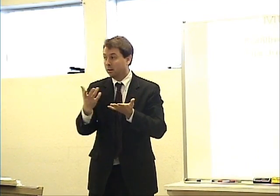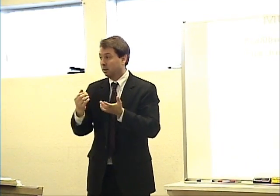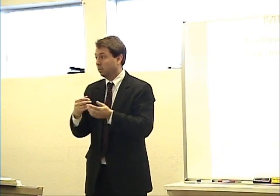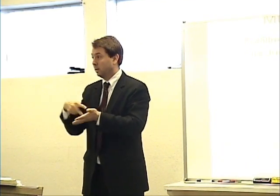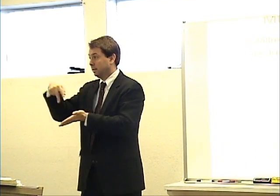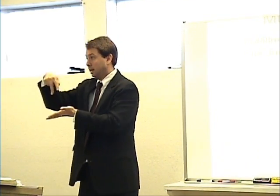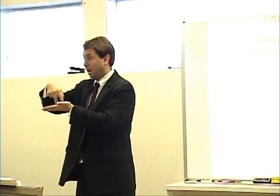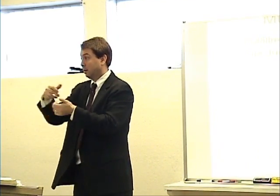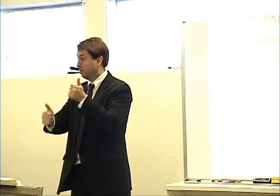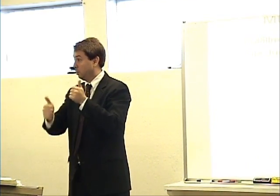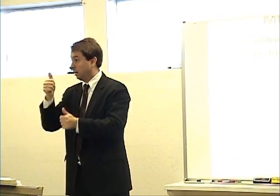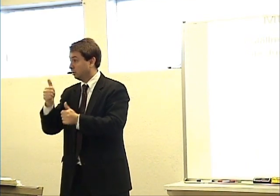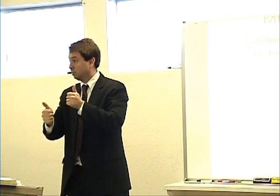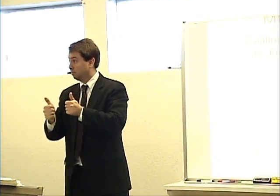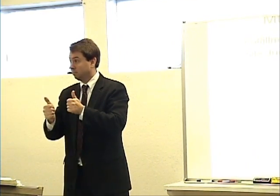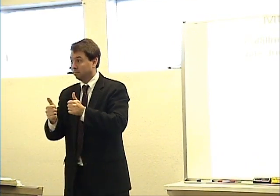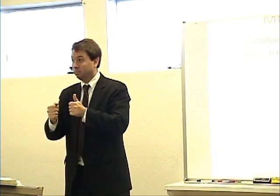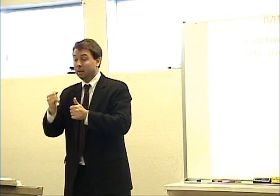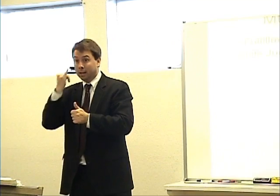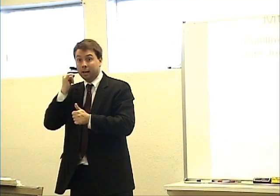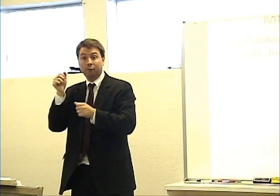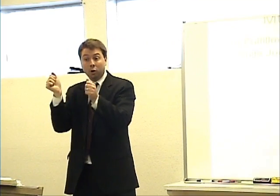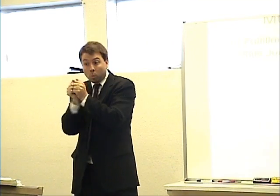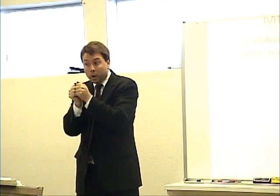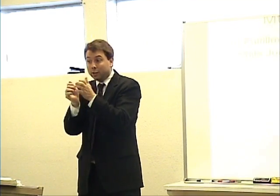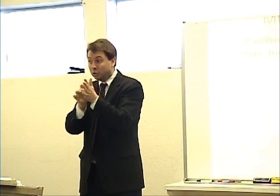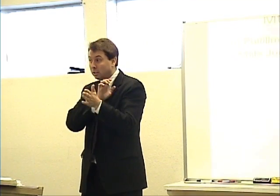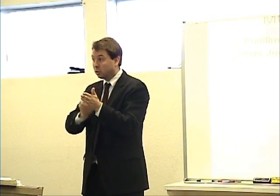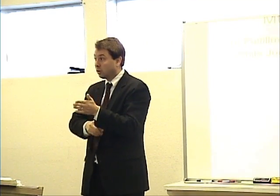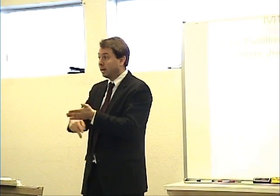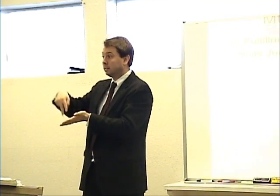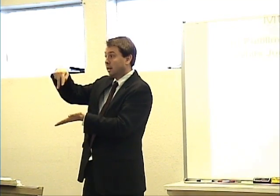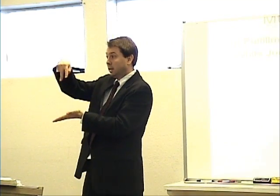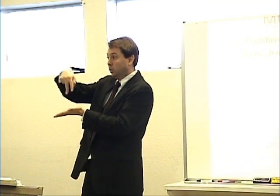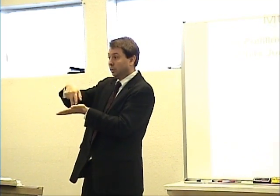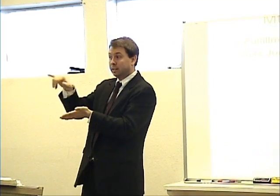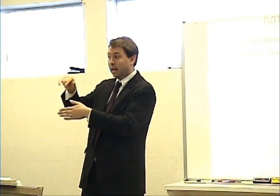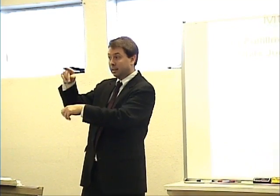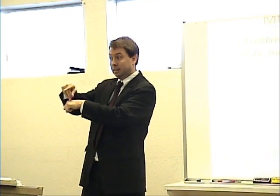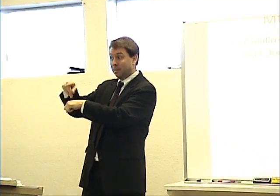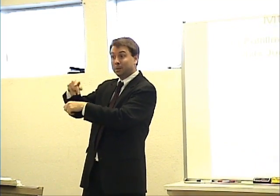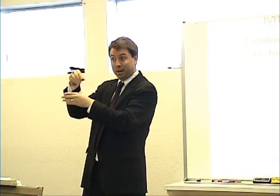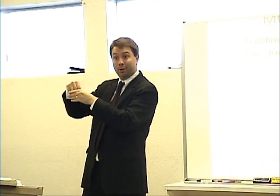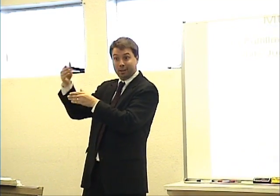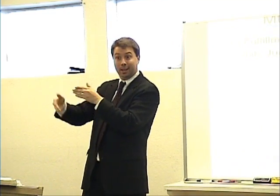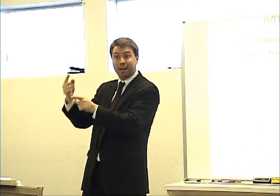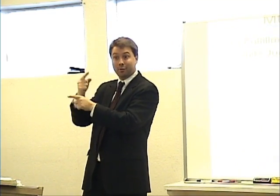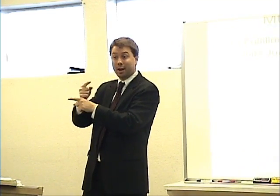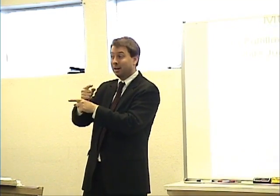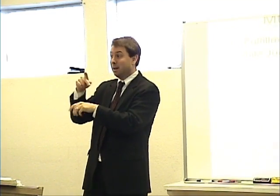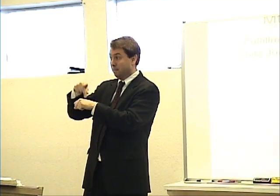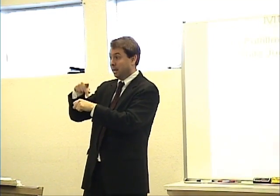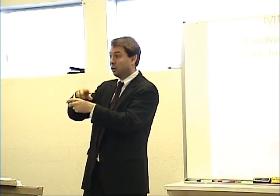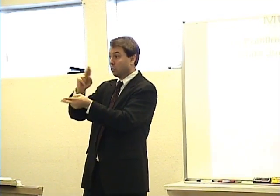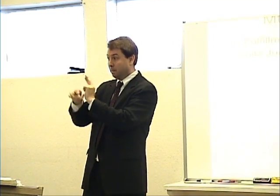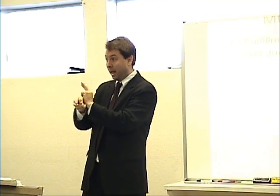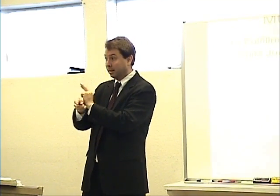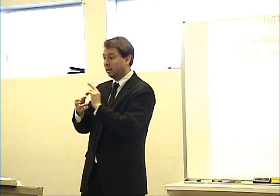Well, you want to stand. If you're with Jesus Christ, you will stand. Same as Peter in the end, right? Peter repented and